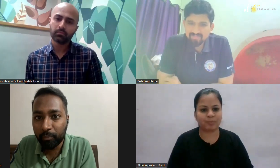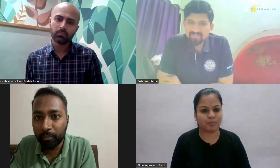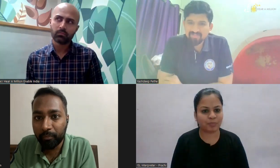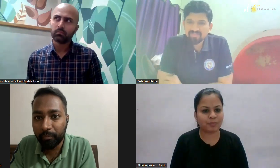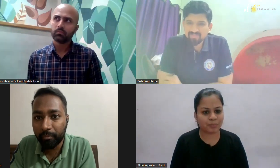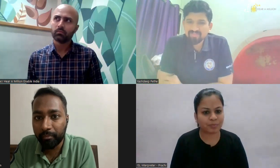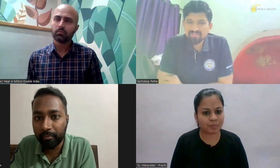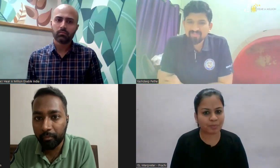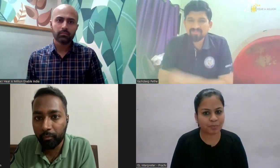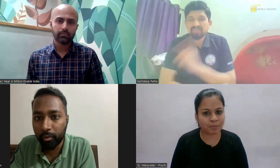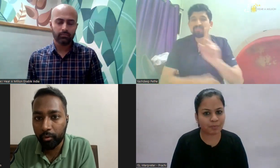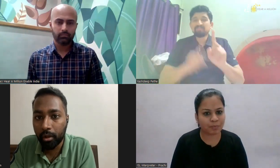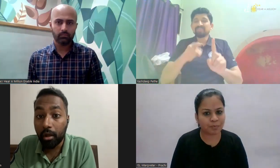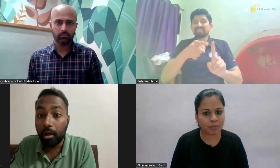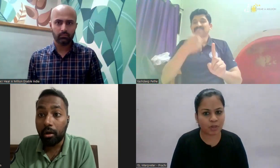Hmm.